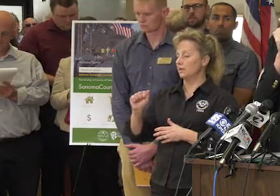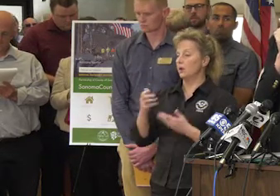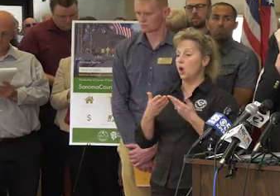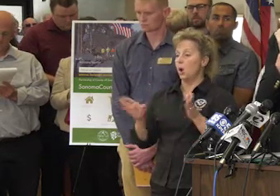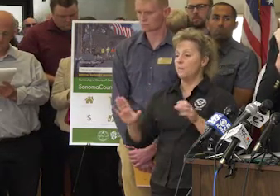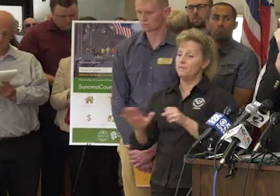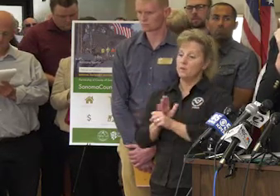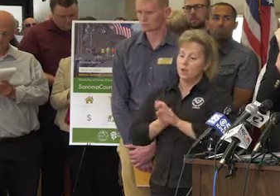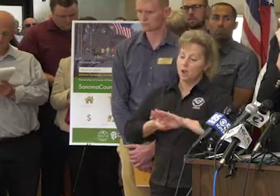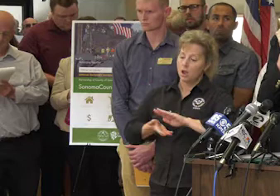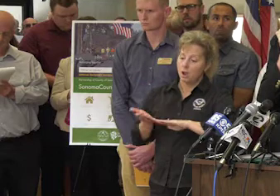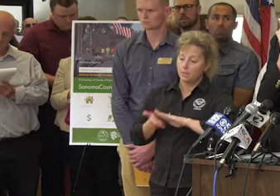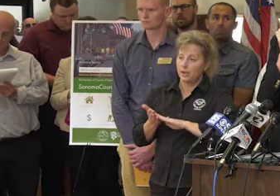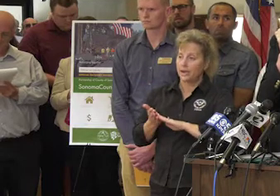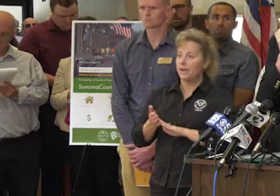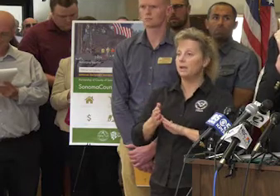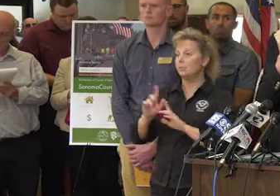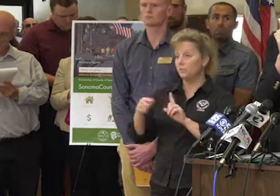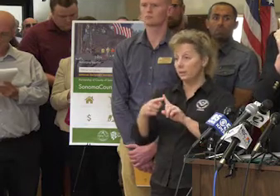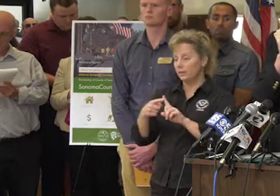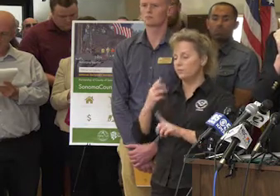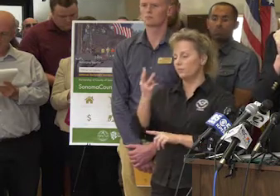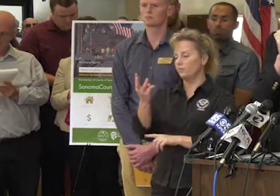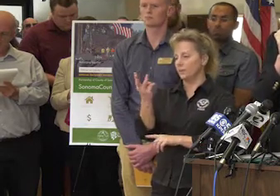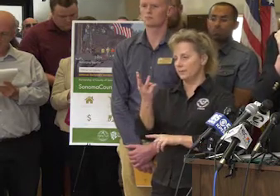fully operational on Wednesday,